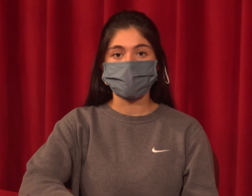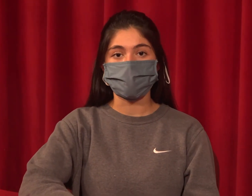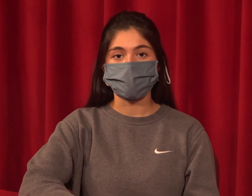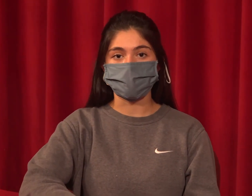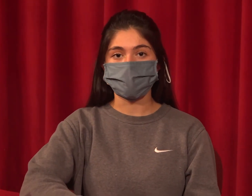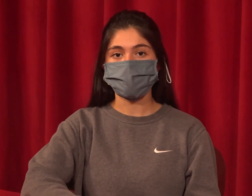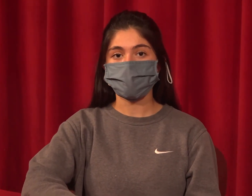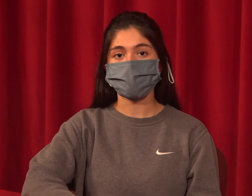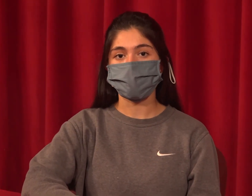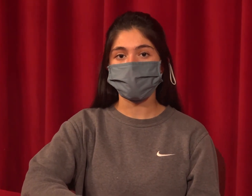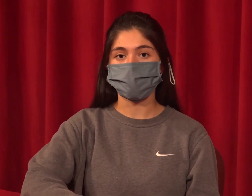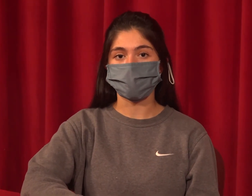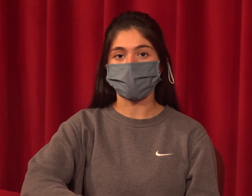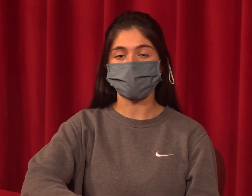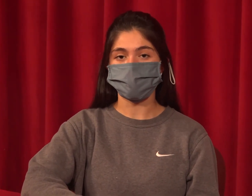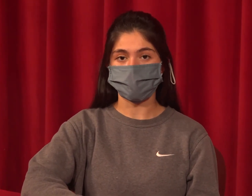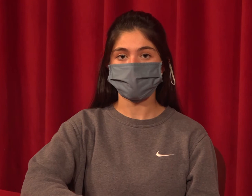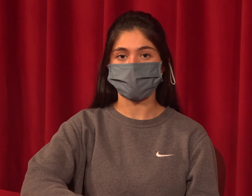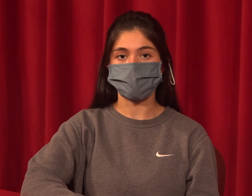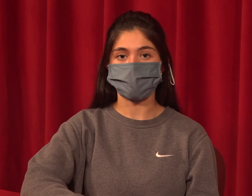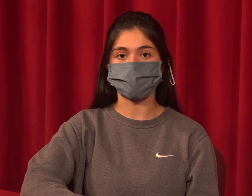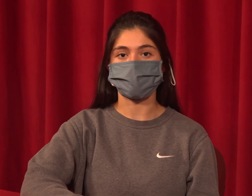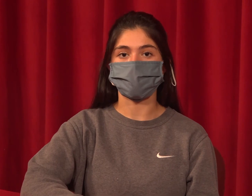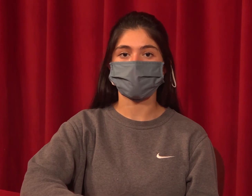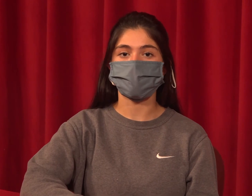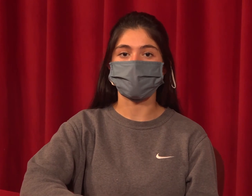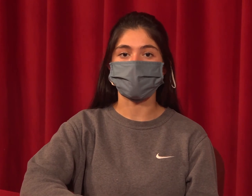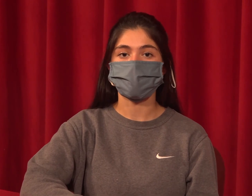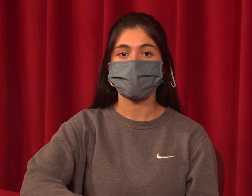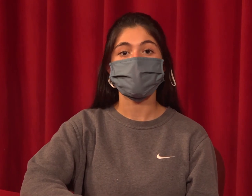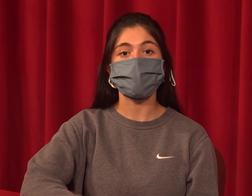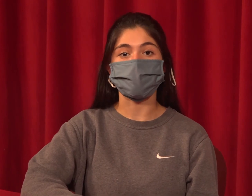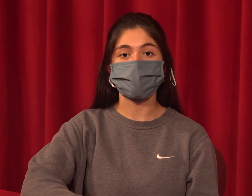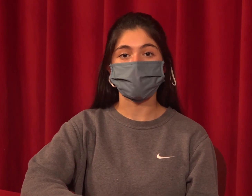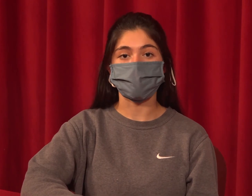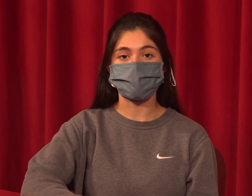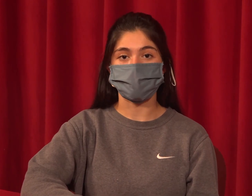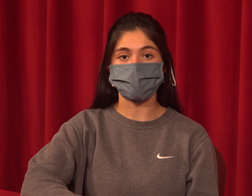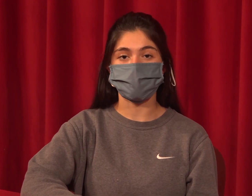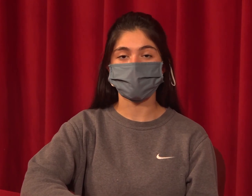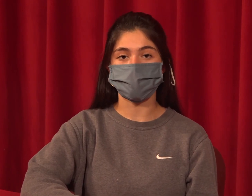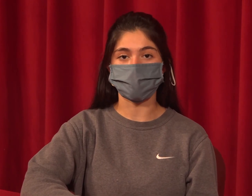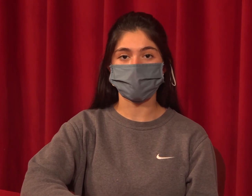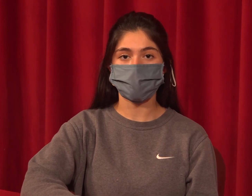The Keystone Virtual College Exploration is now available. Talk to your guidance counselor for more information.